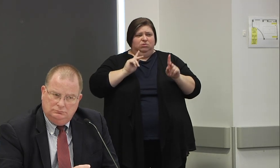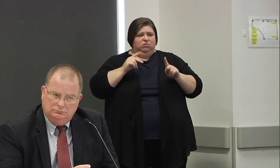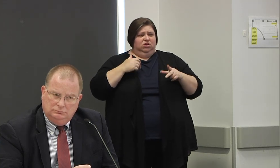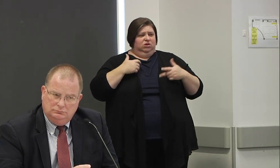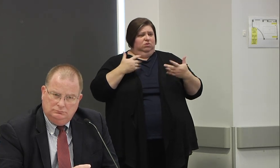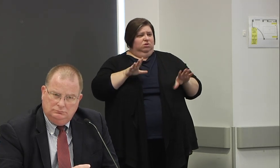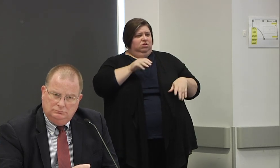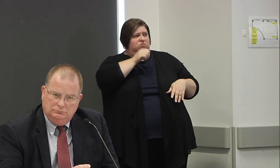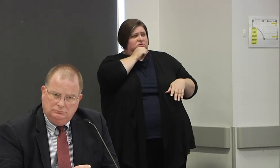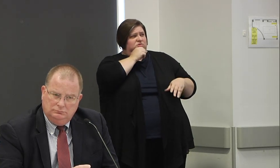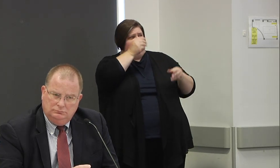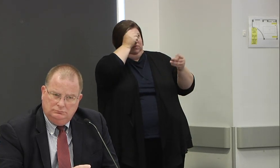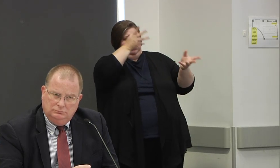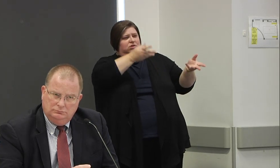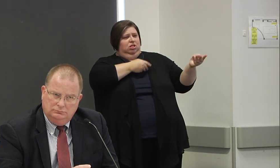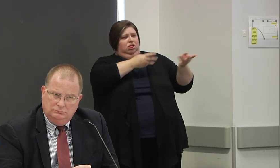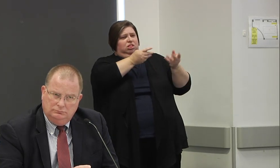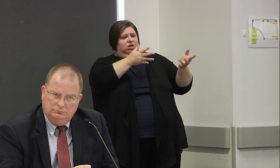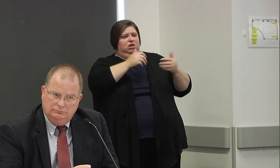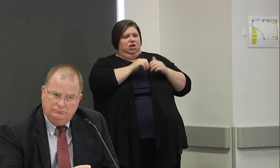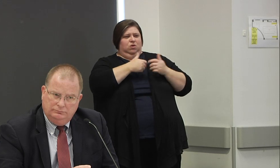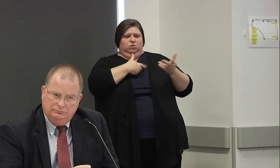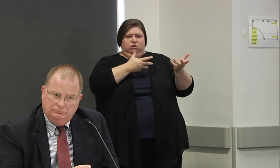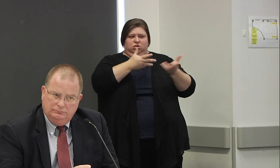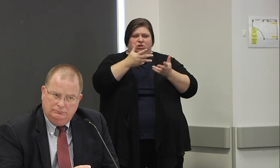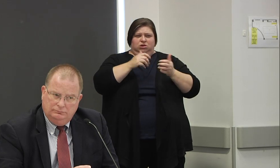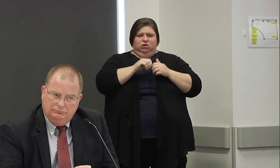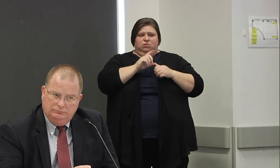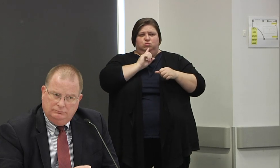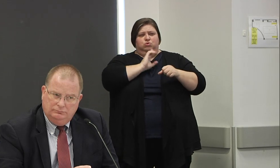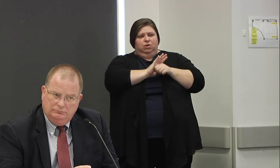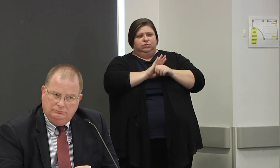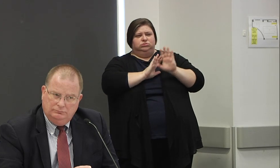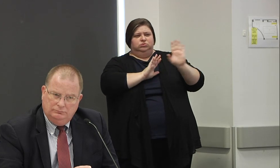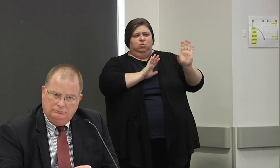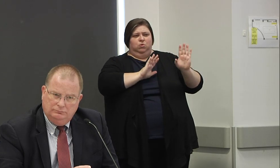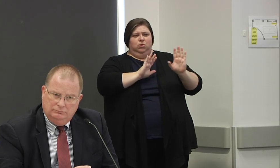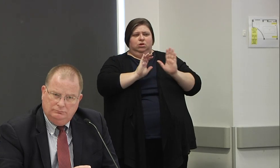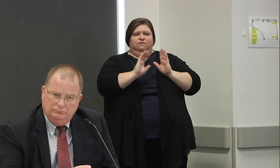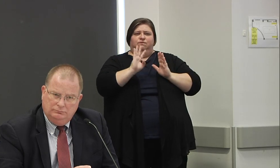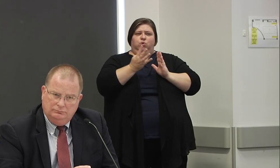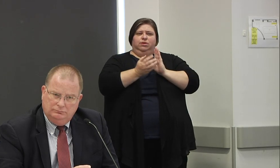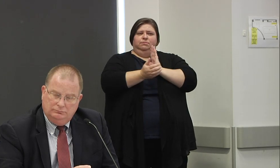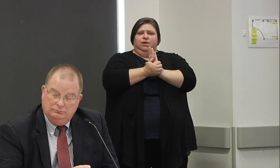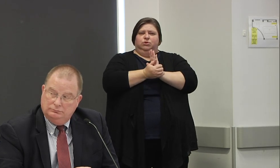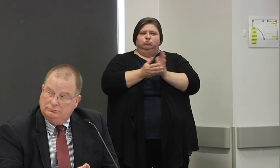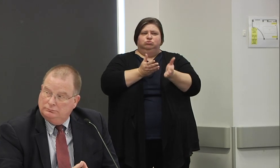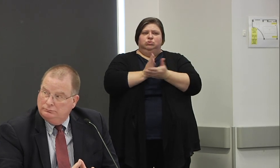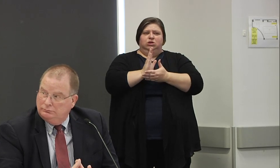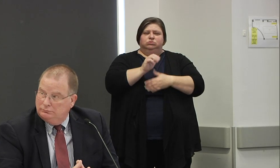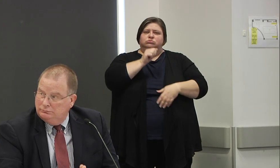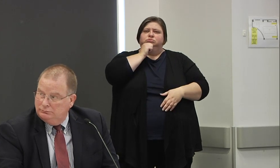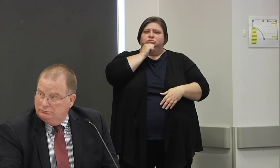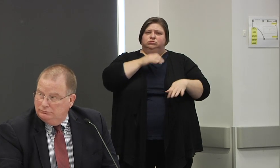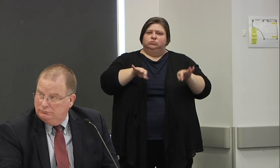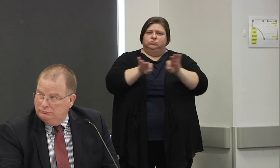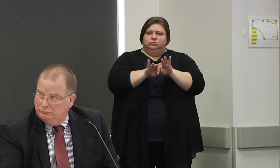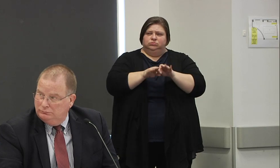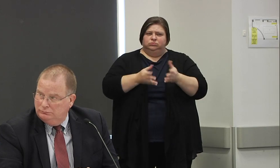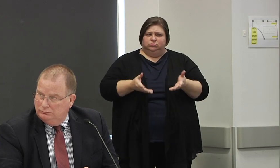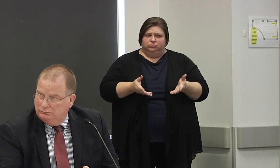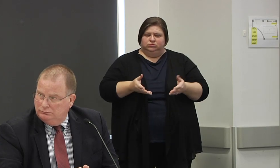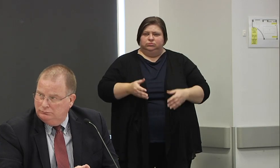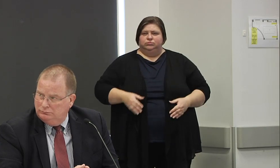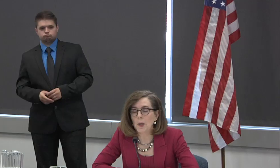them? How do you guarantee their Fourth Amendment right to privacy? Thank you. I appreciate